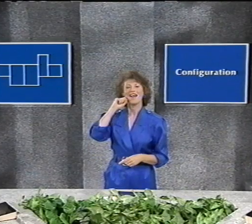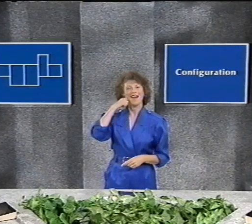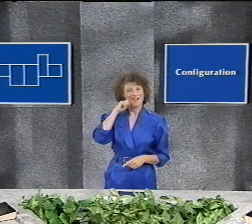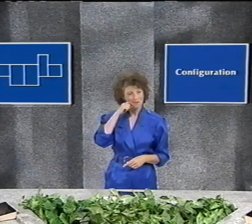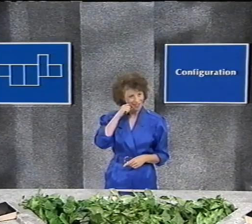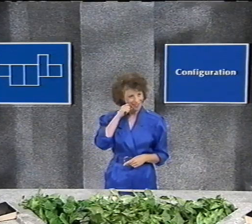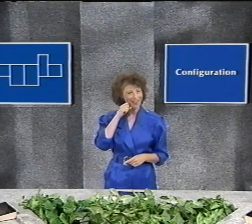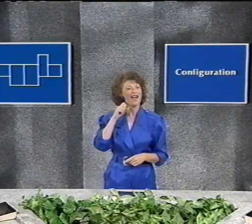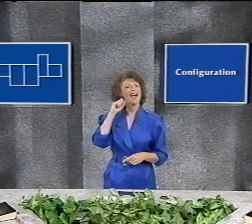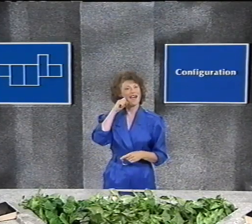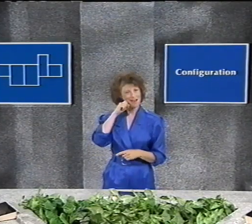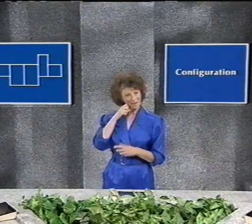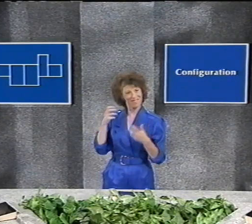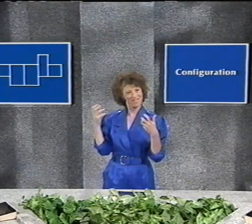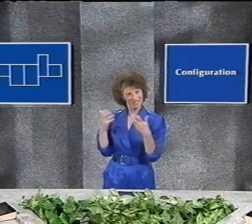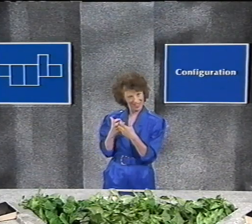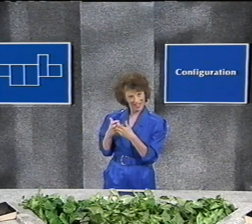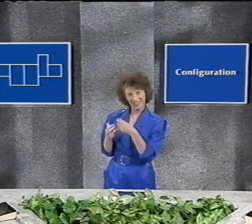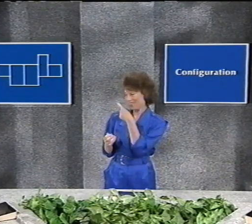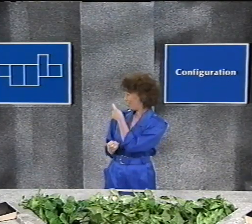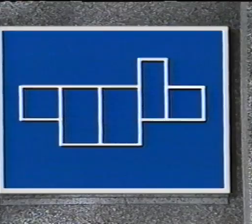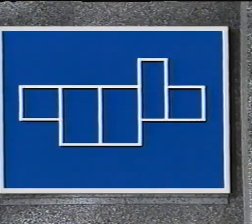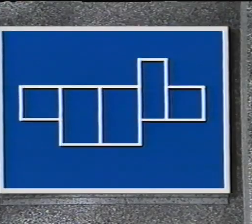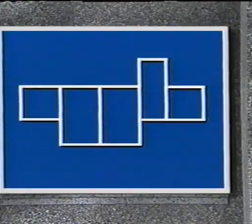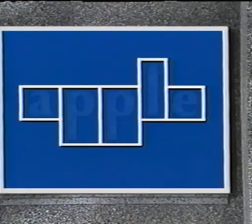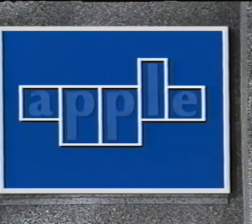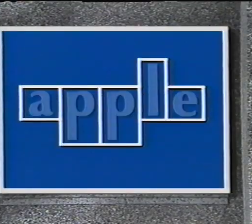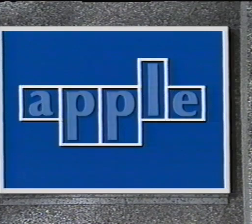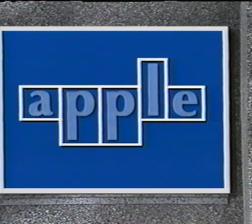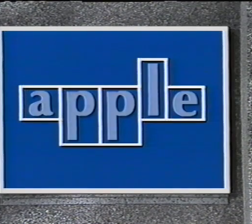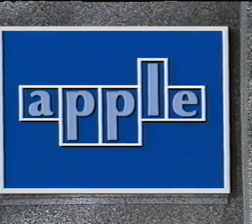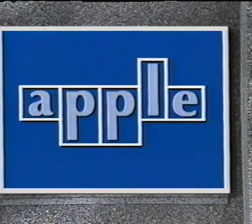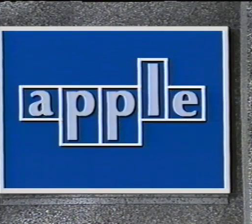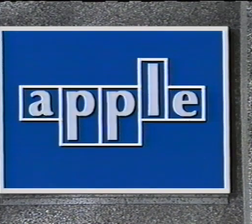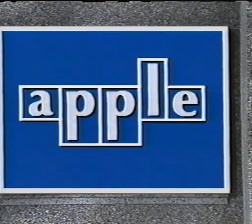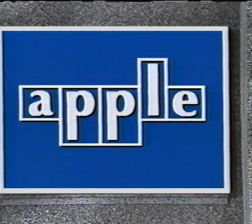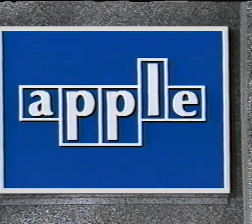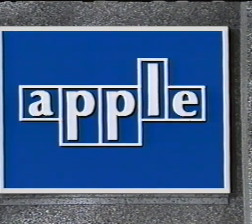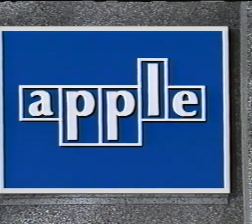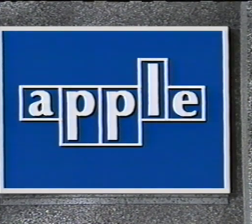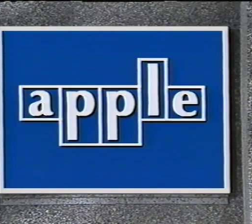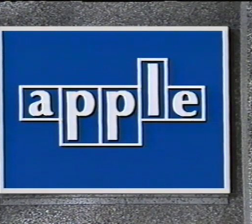Right. The word apple fits this configuration.